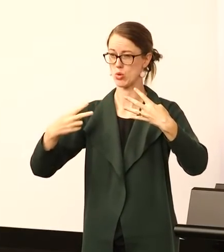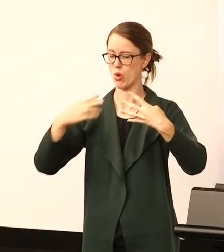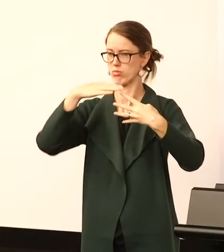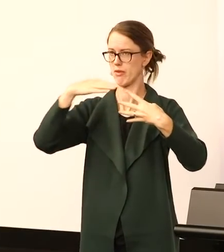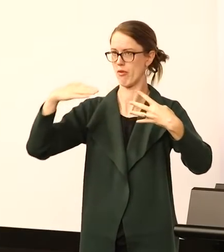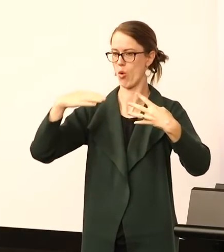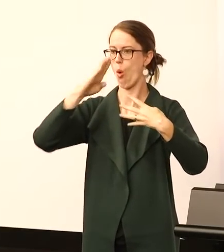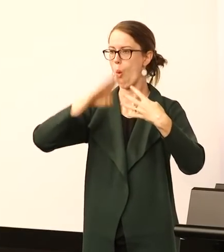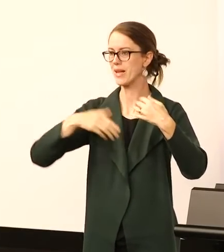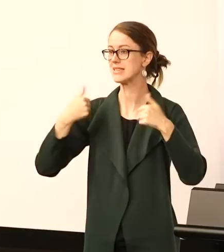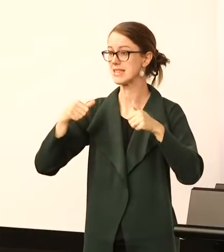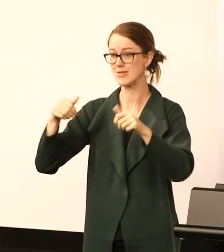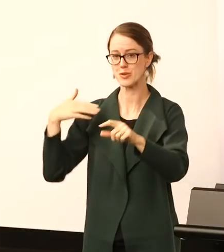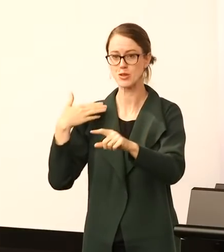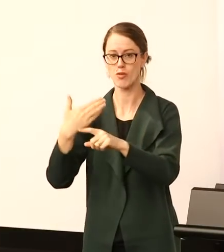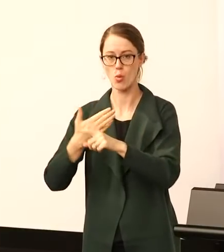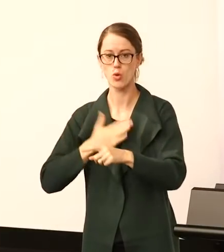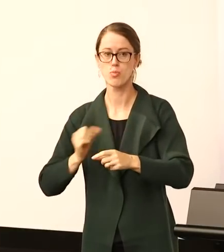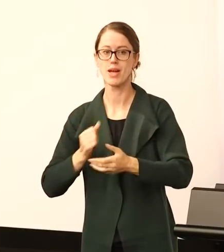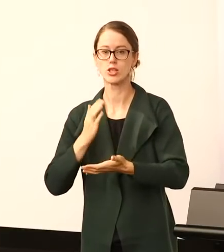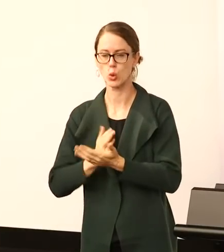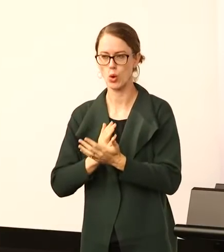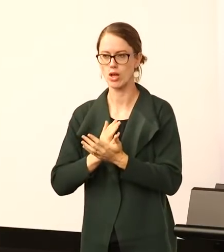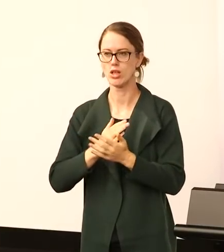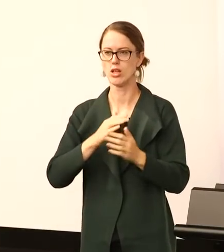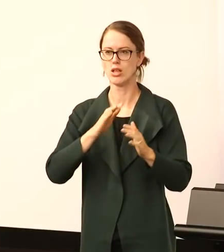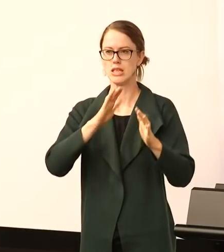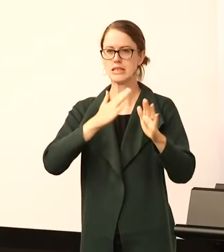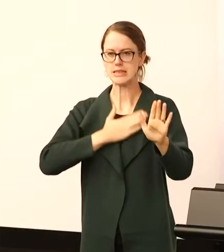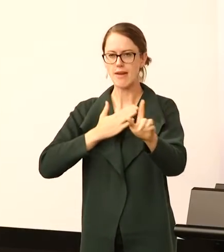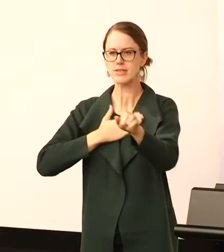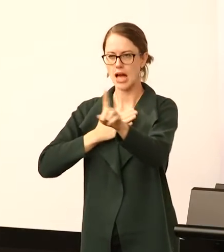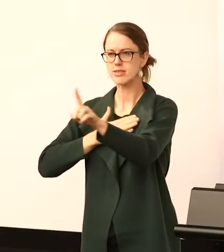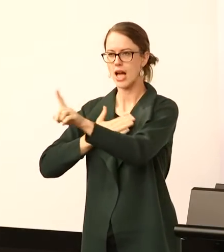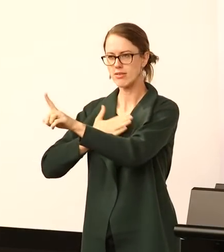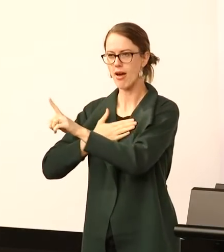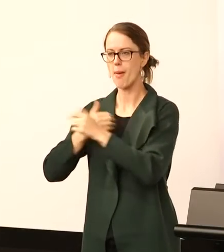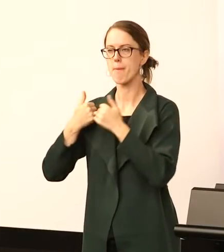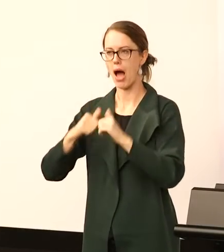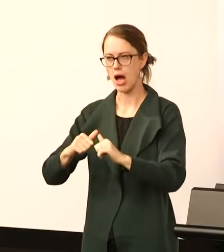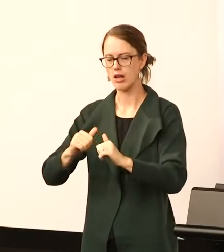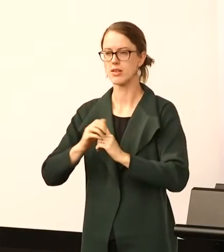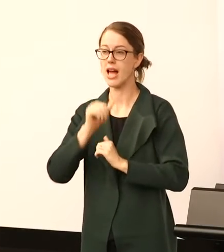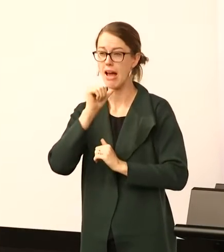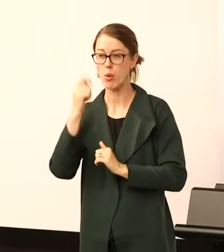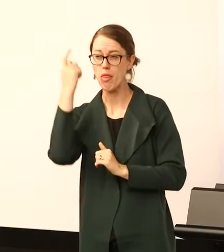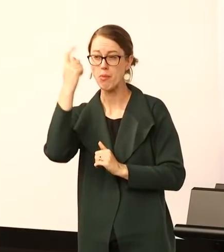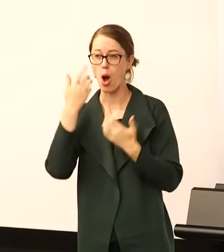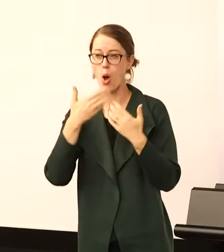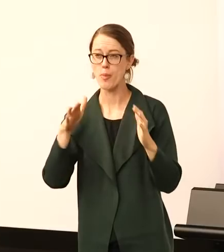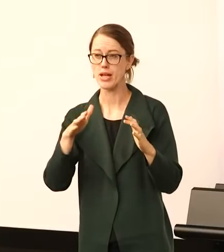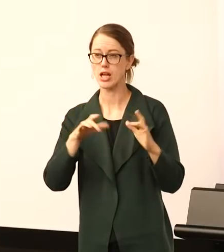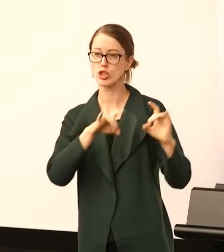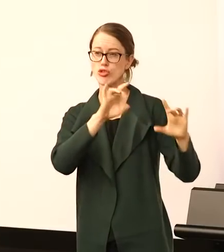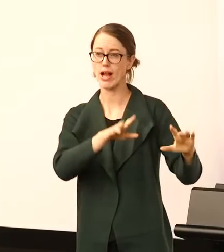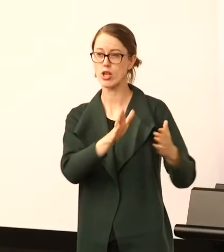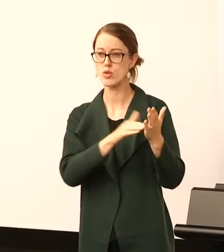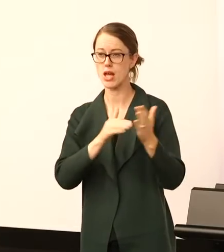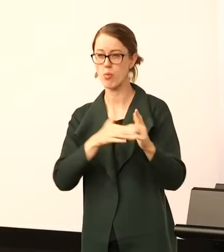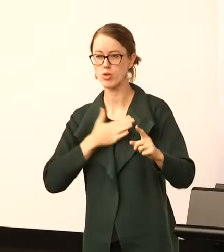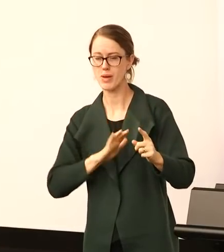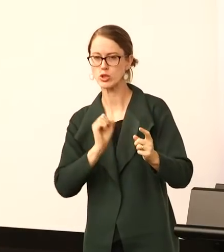started the lockdown, and we want to make sure that is all watertight, especially if we're contemplating opening up travel with